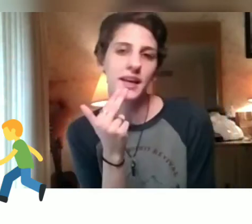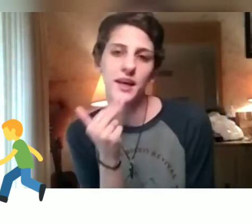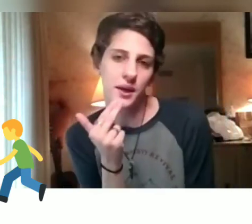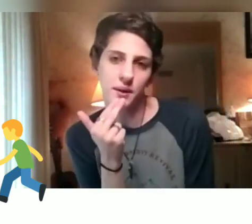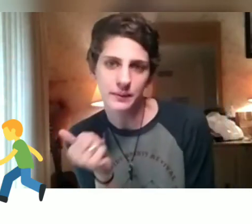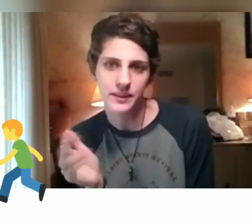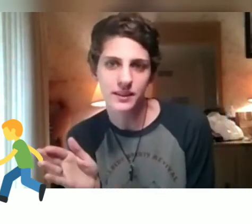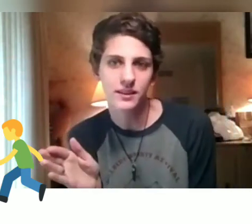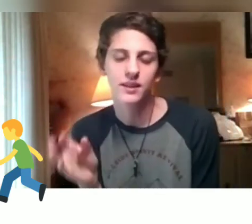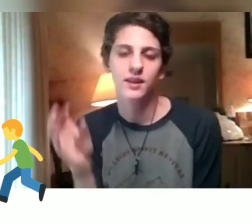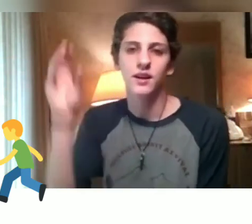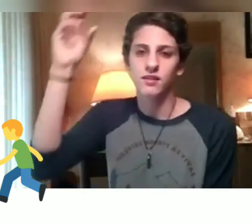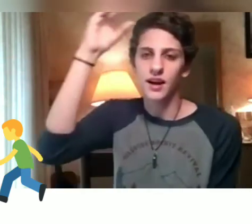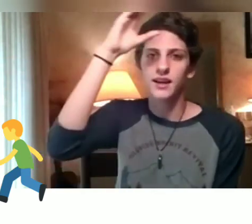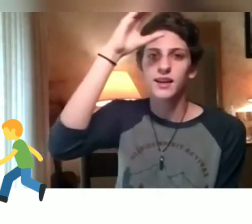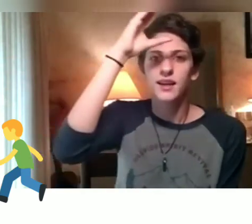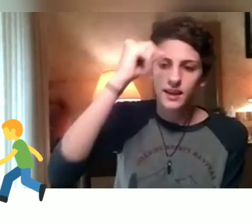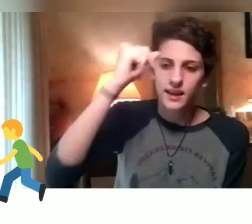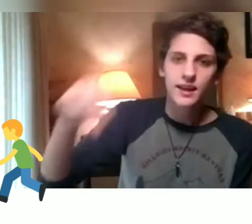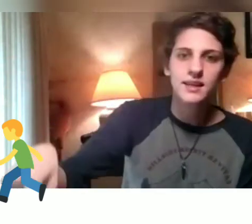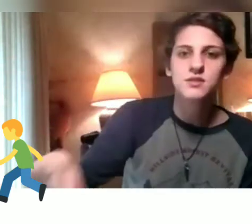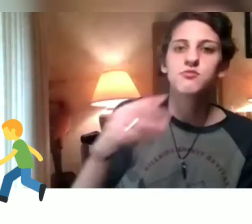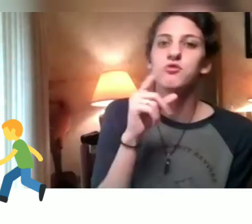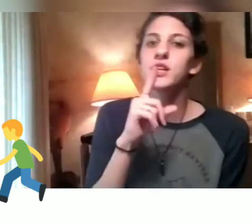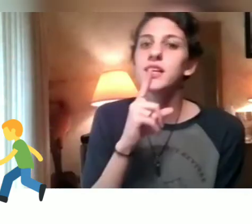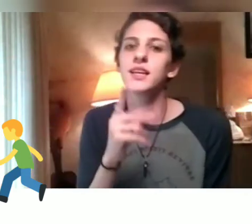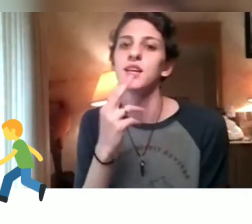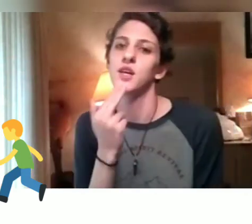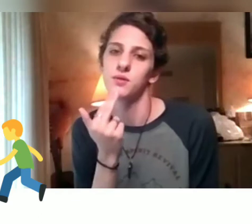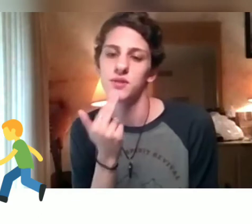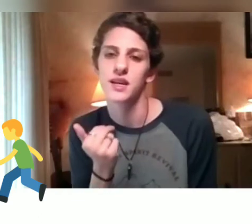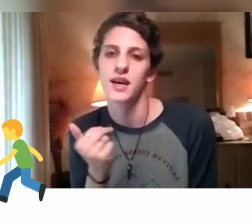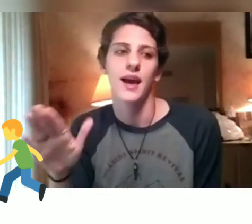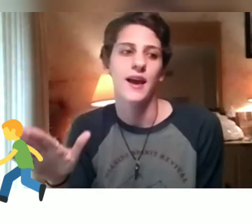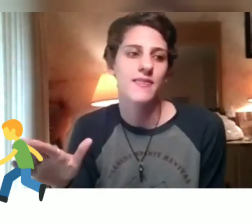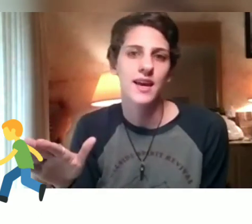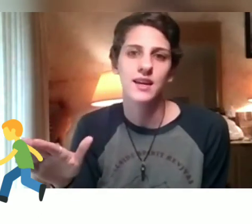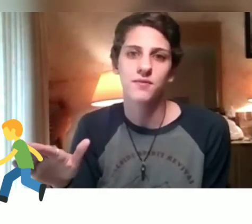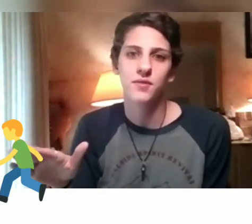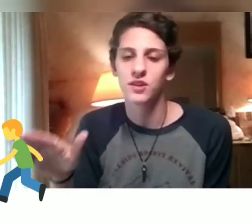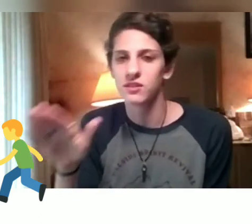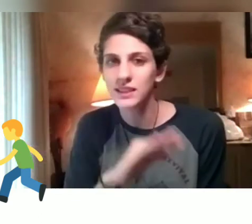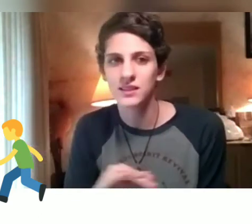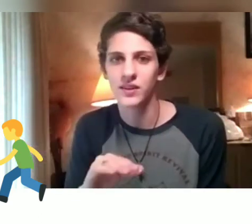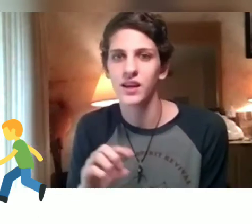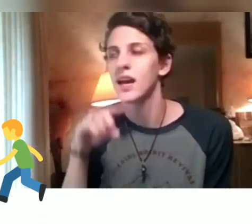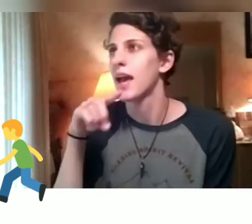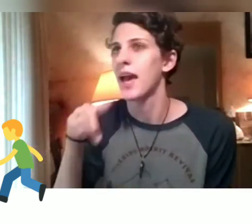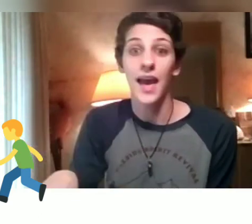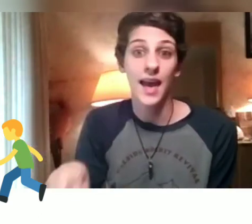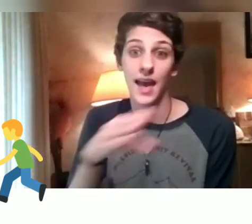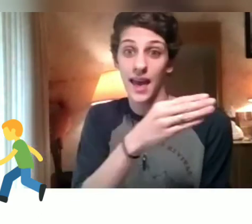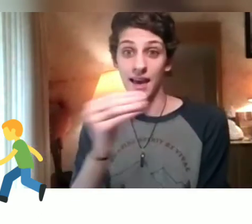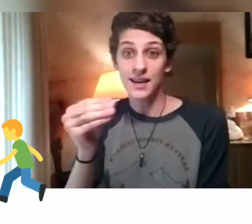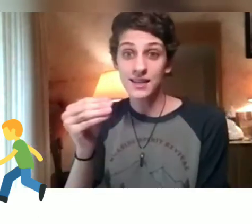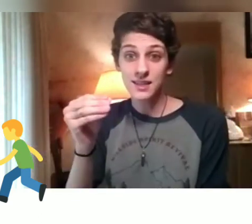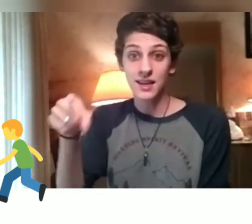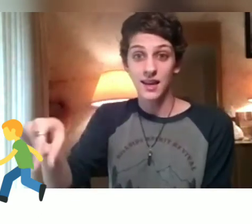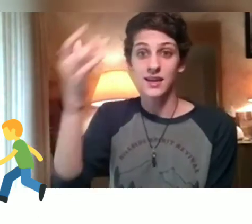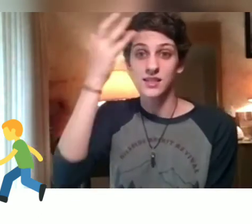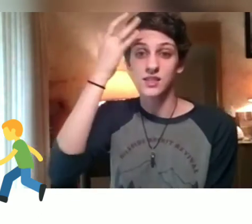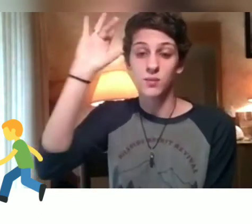is really cute, right? He's really cute. And then for the rest of it,